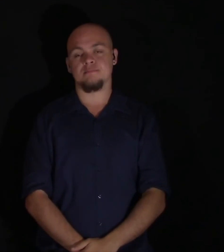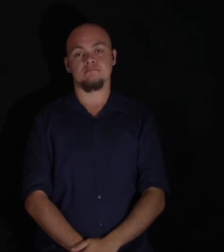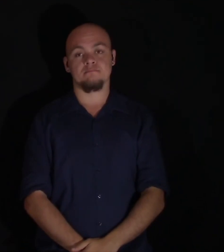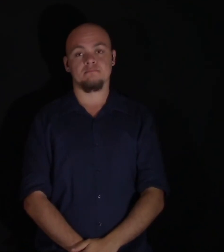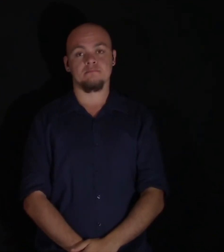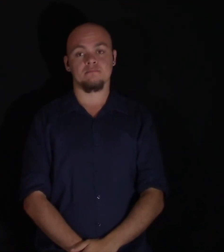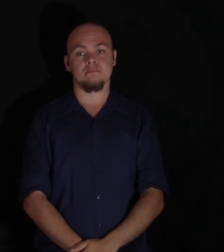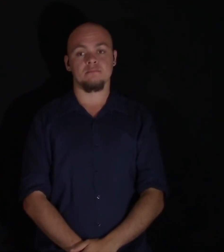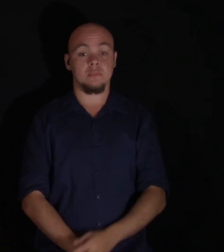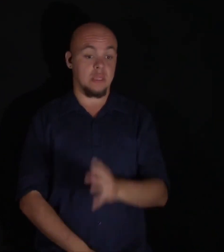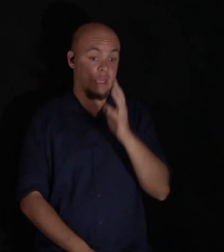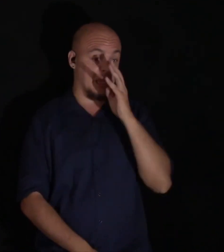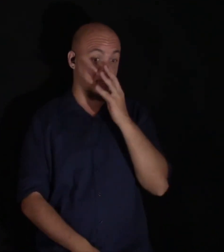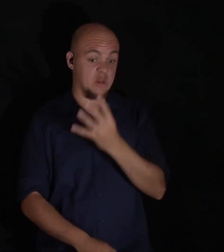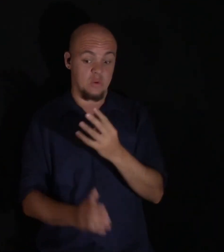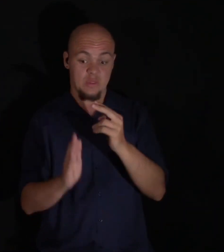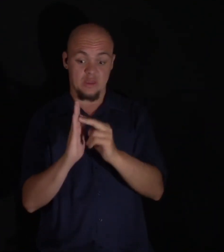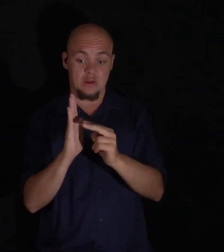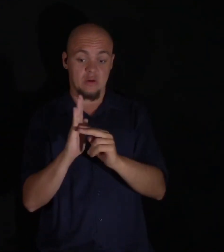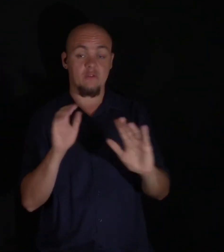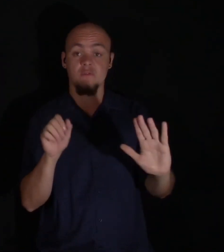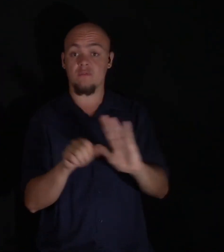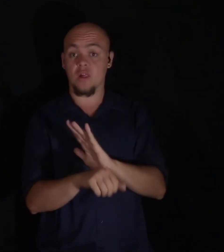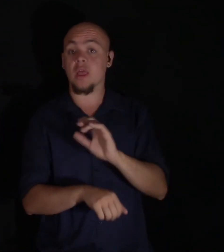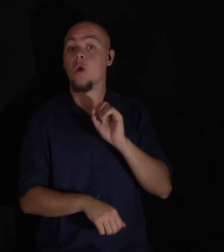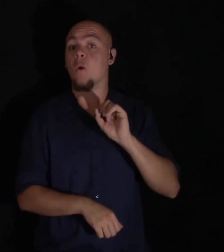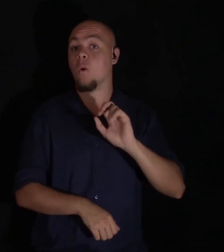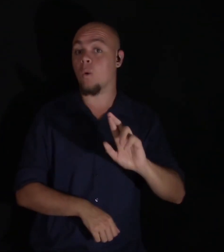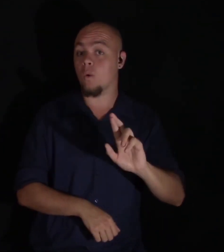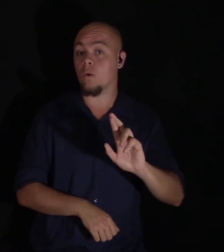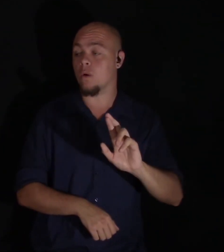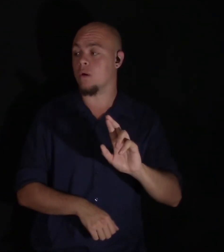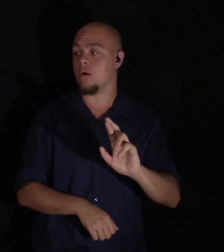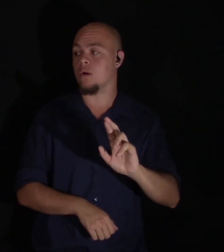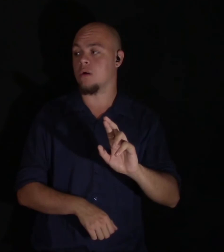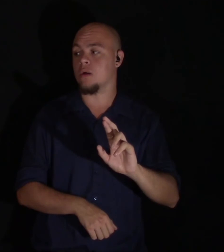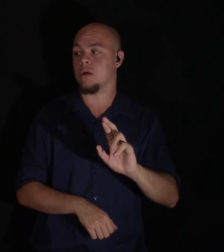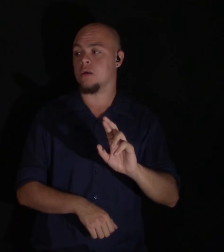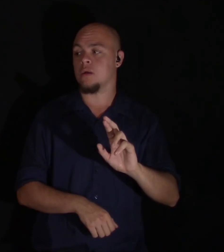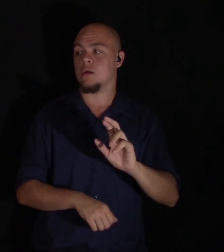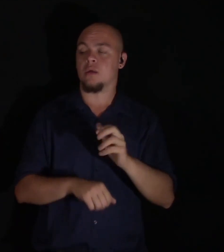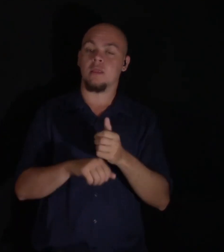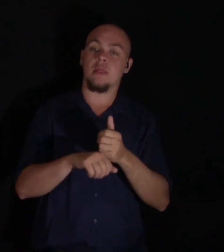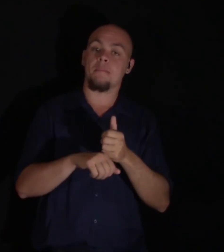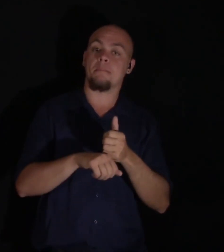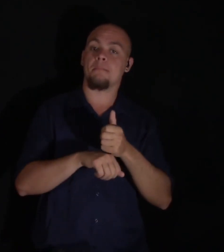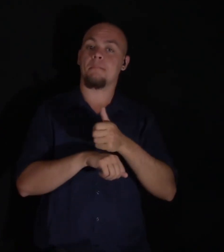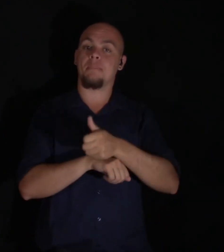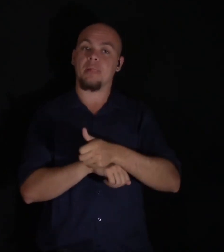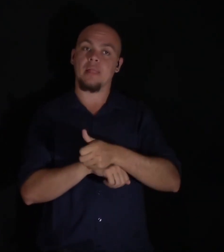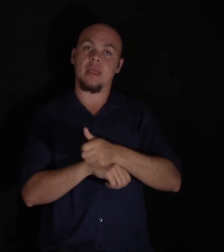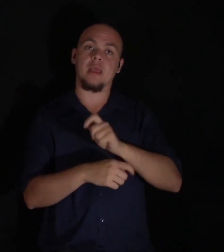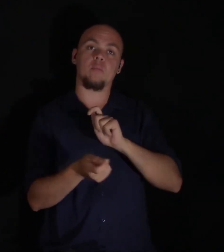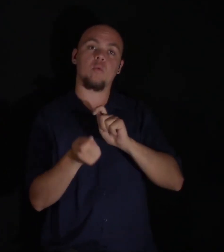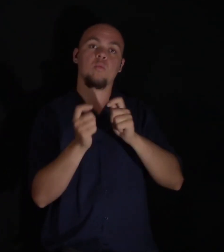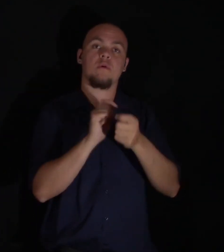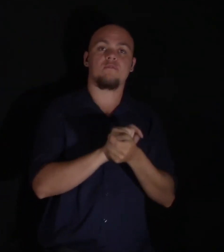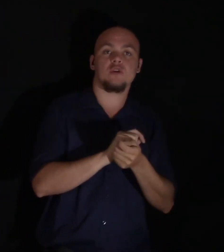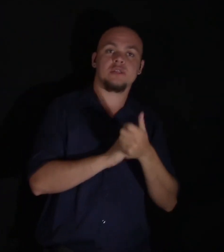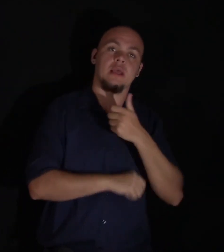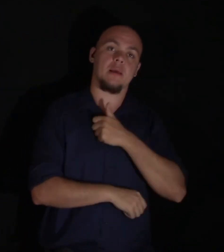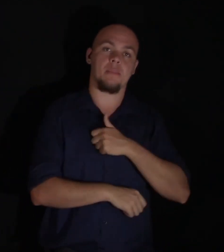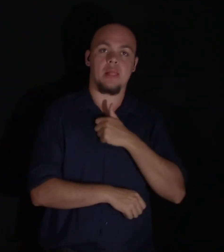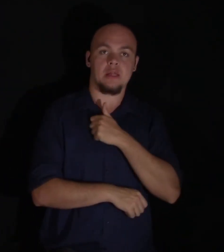her note entirely, or he could have given her one of those blame-reversing apologies